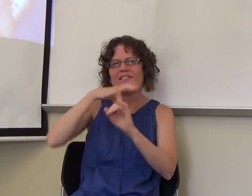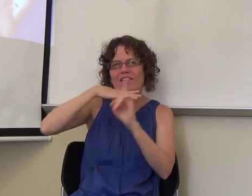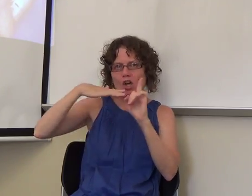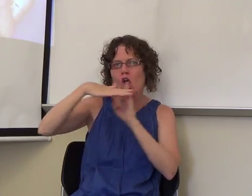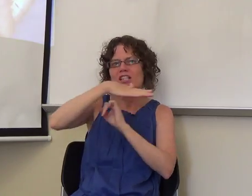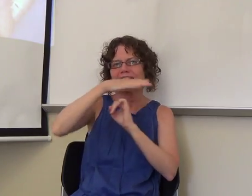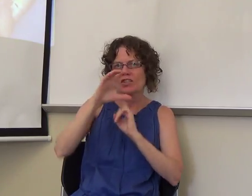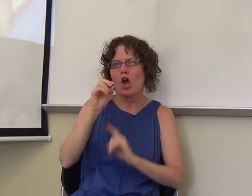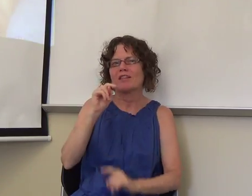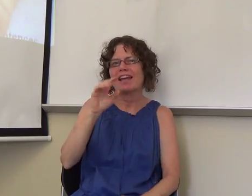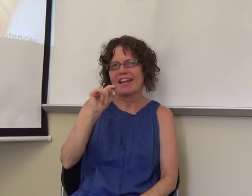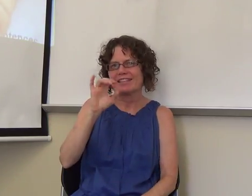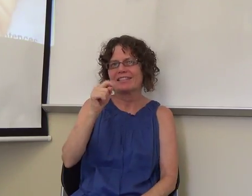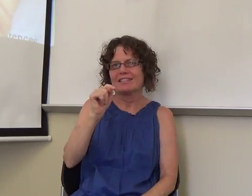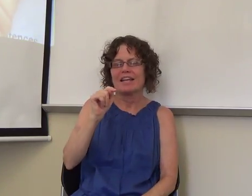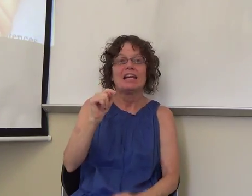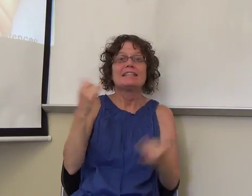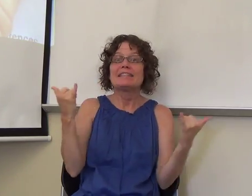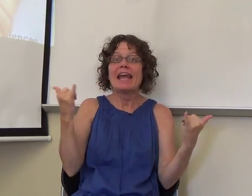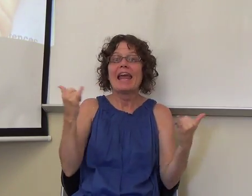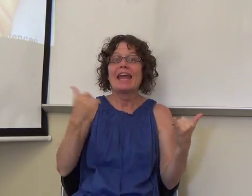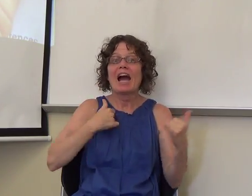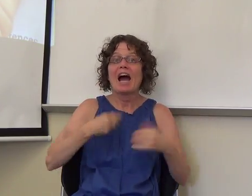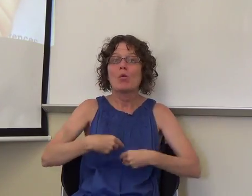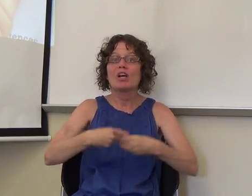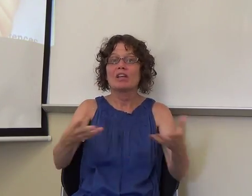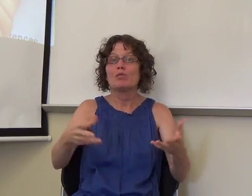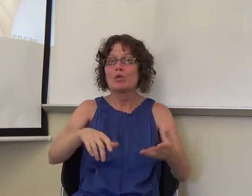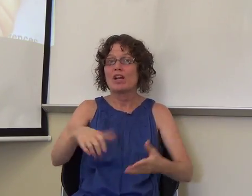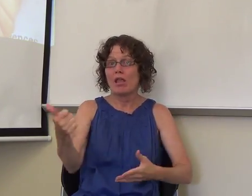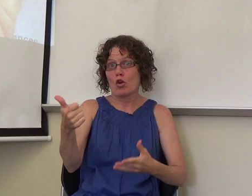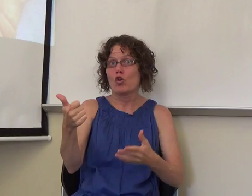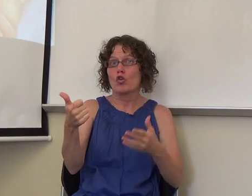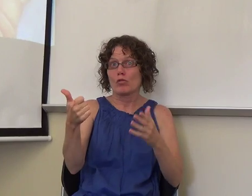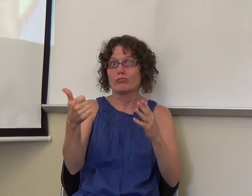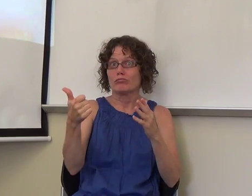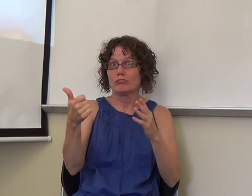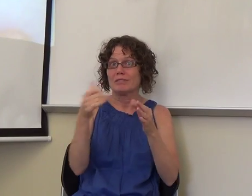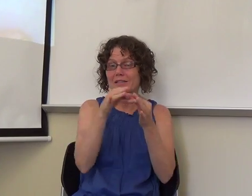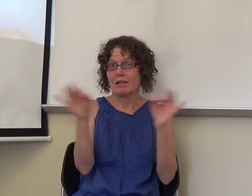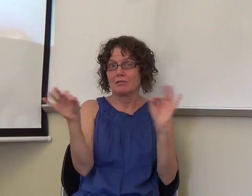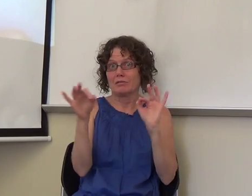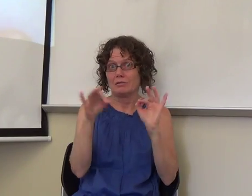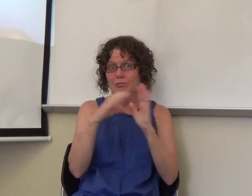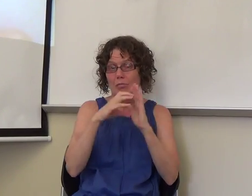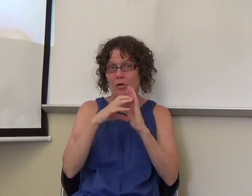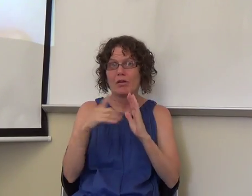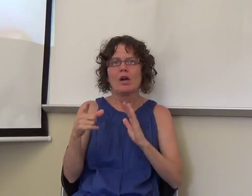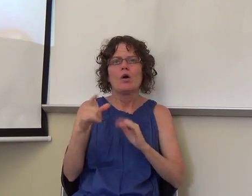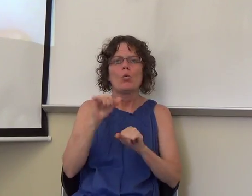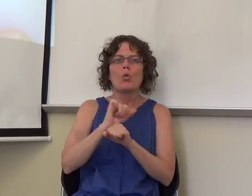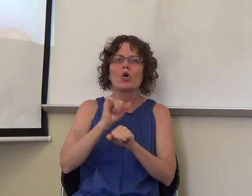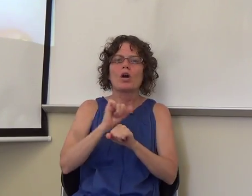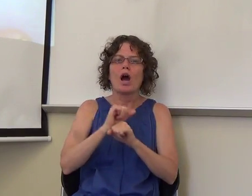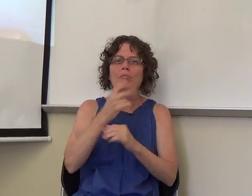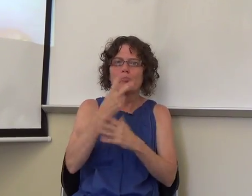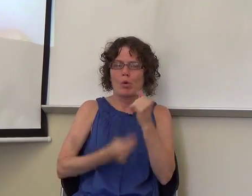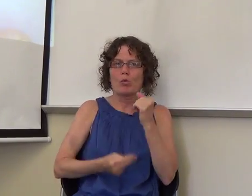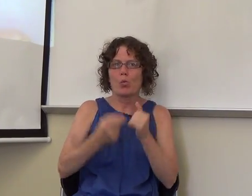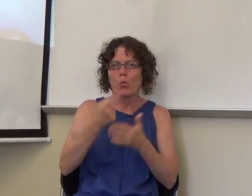sentence handout, and then what's gonna happen is, we're gonna work on both the one you turned in today, because we're not gonna have time to go over all